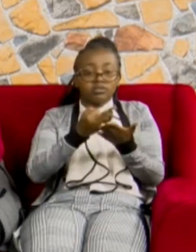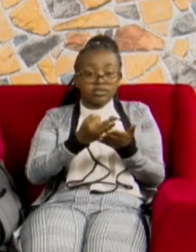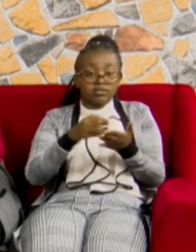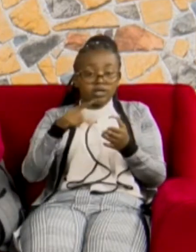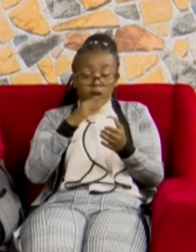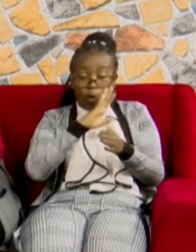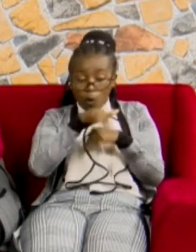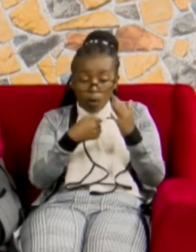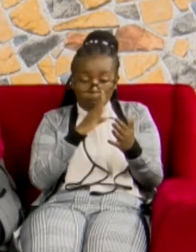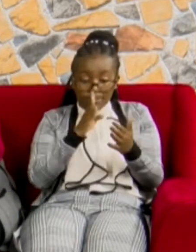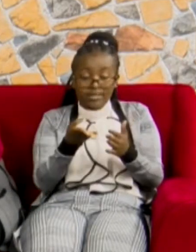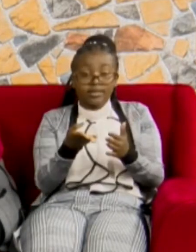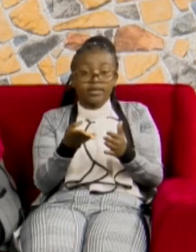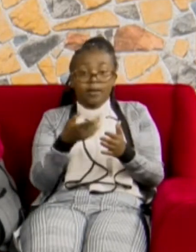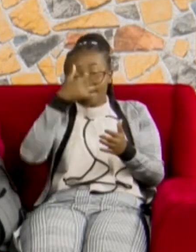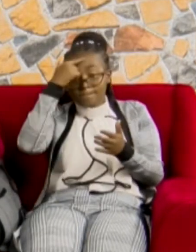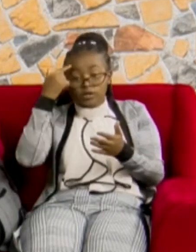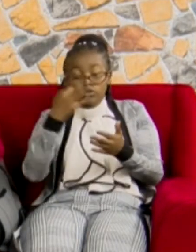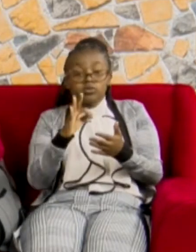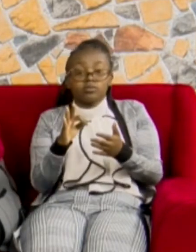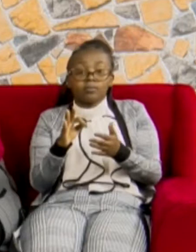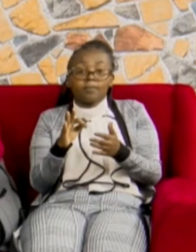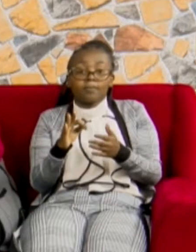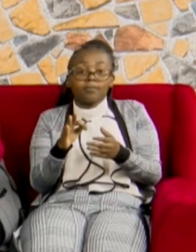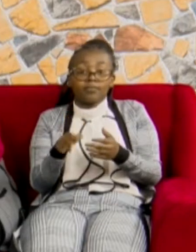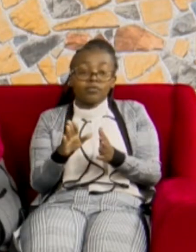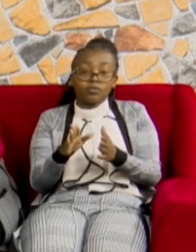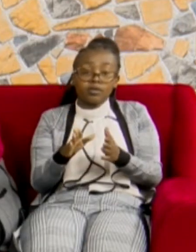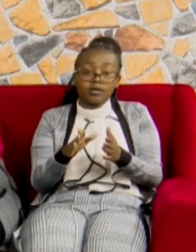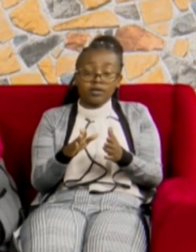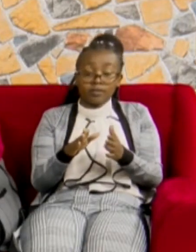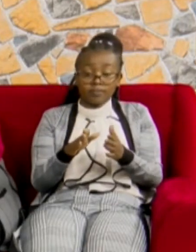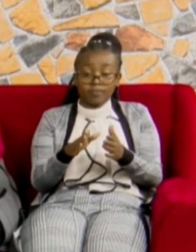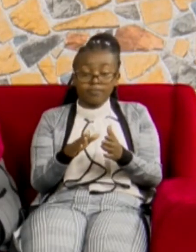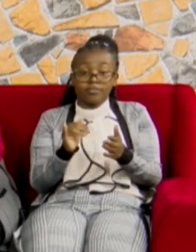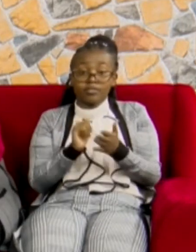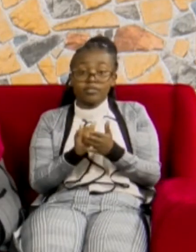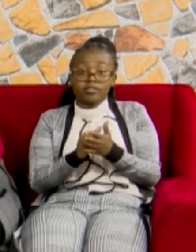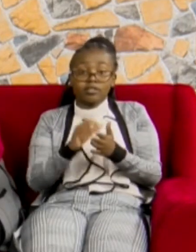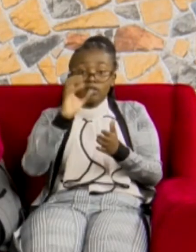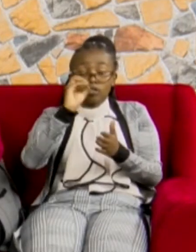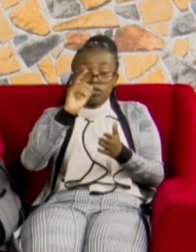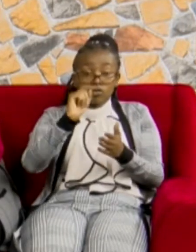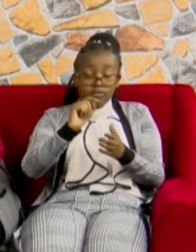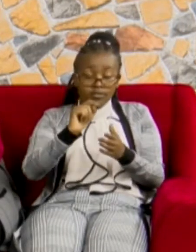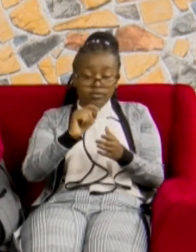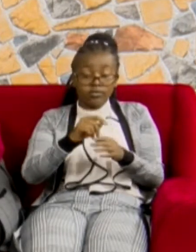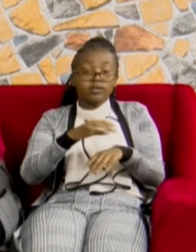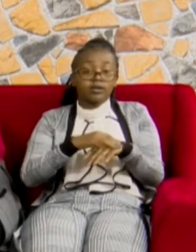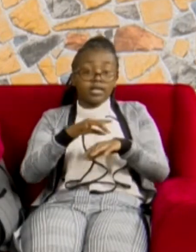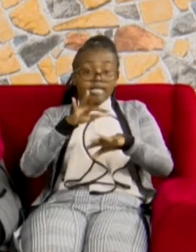all be in there because of just the way the setup is. That the OT is dealing with the sensory